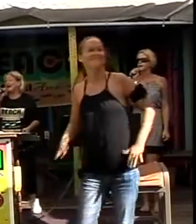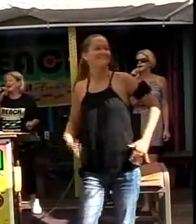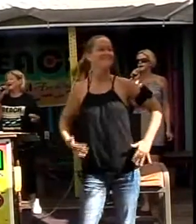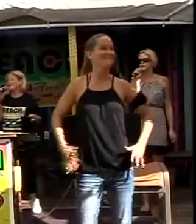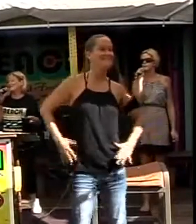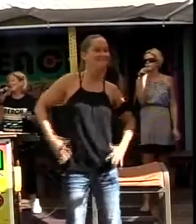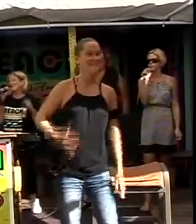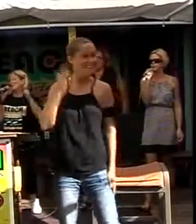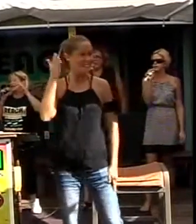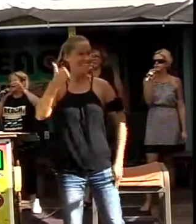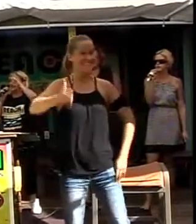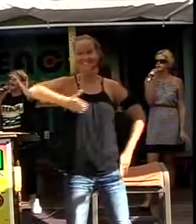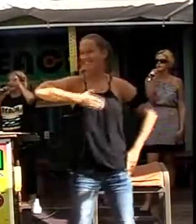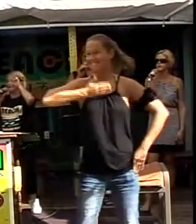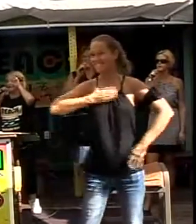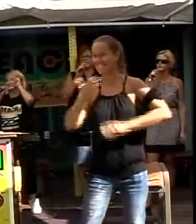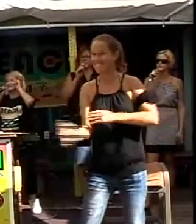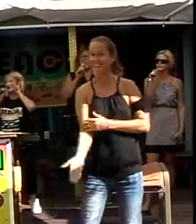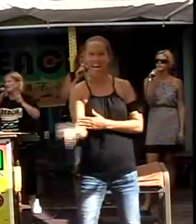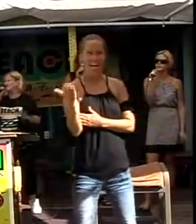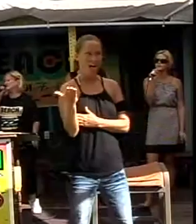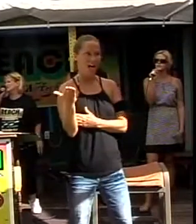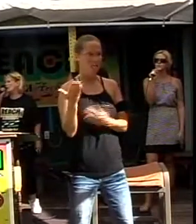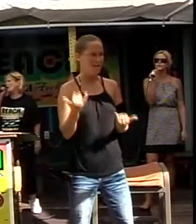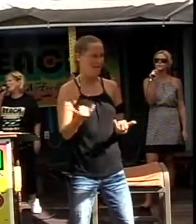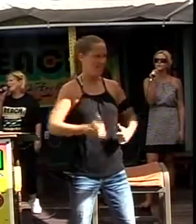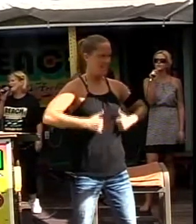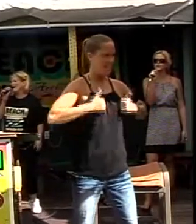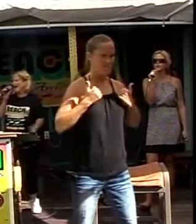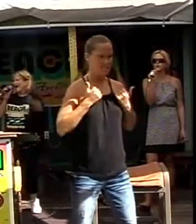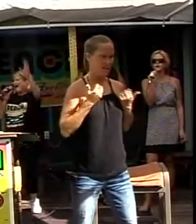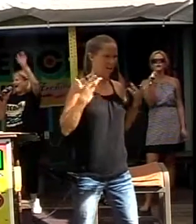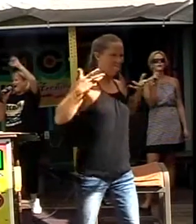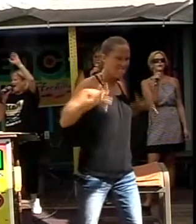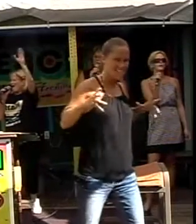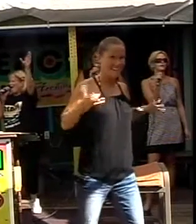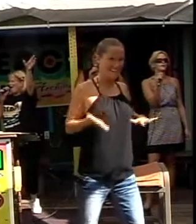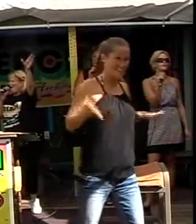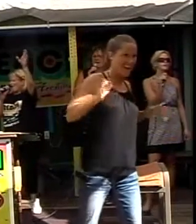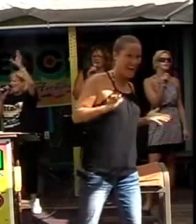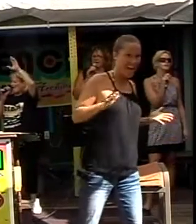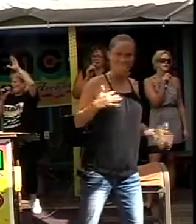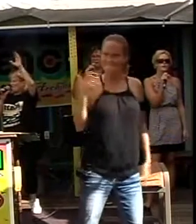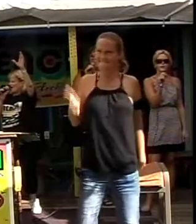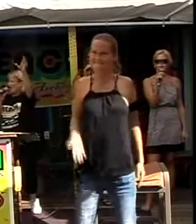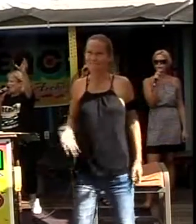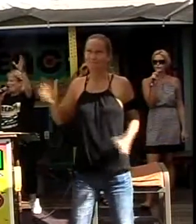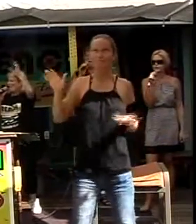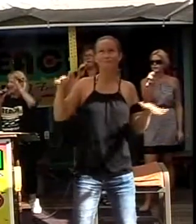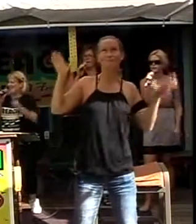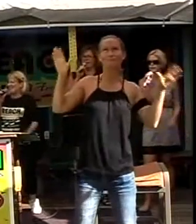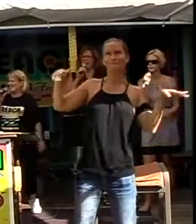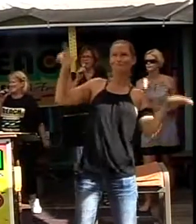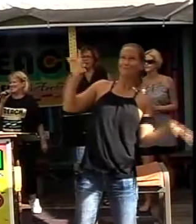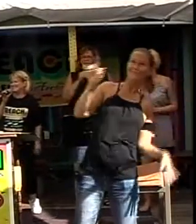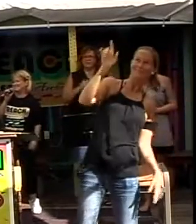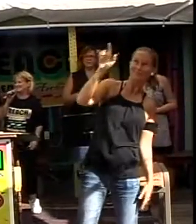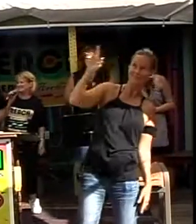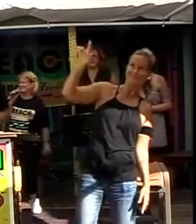Some glad morning when this life is over, I'll fly away